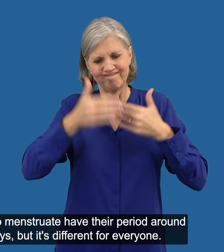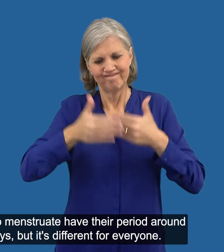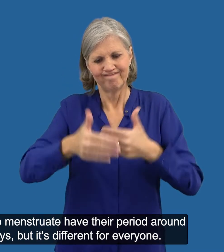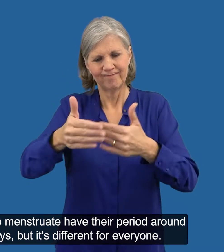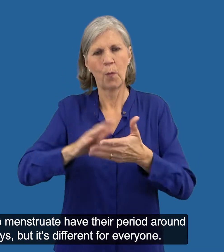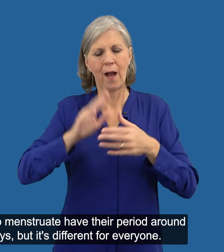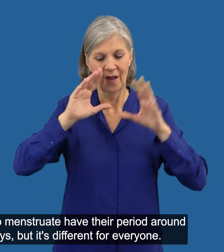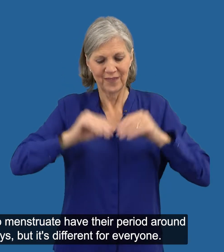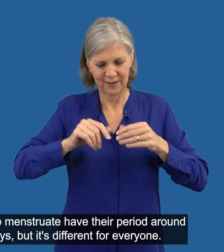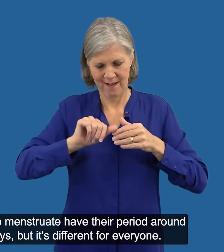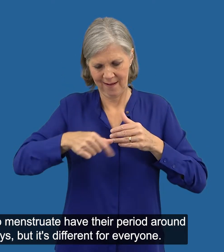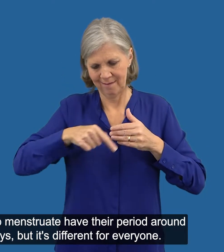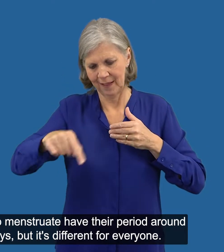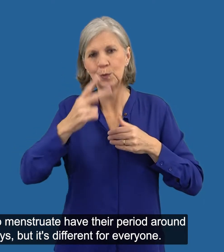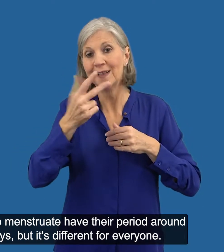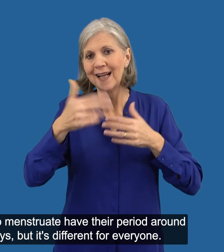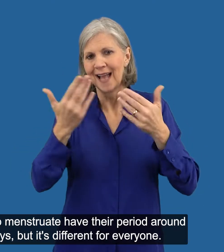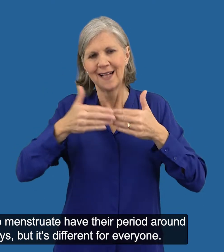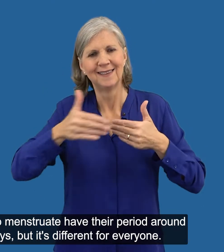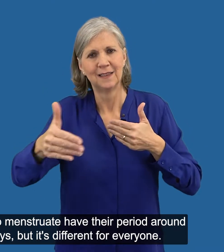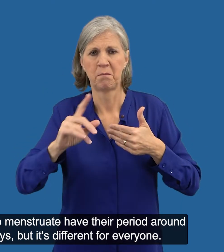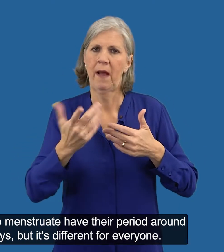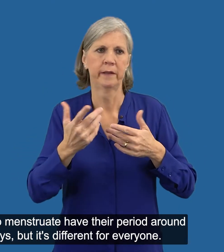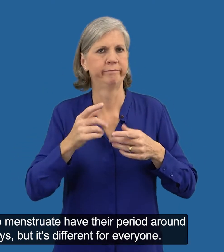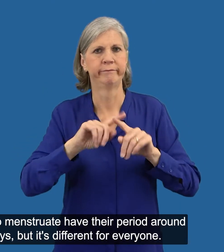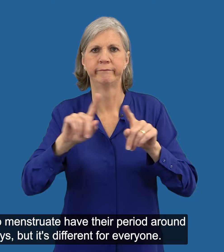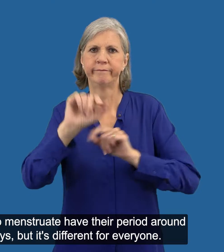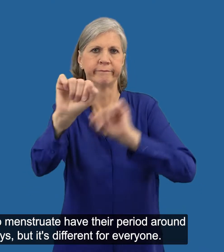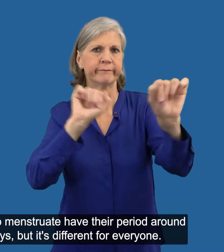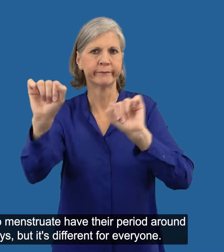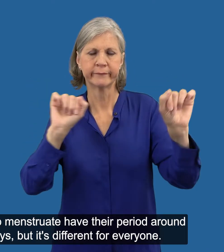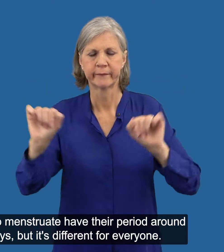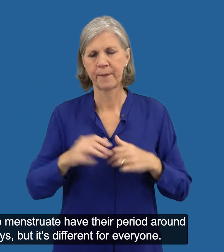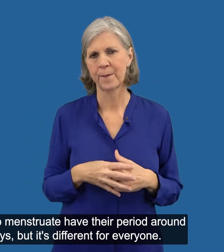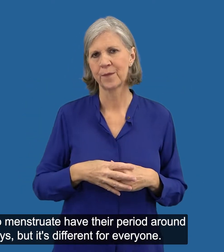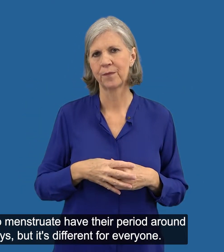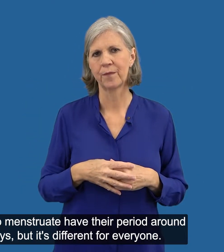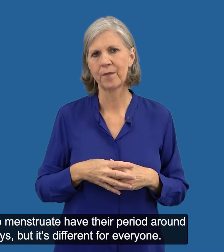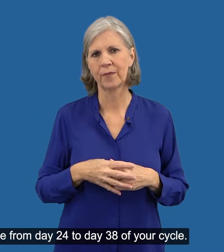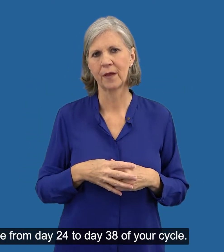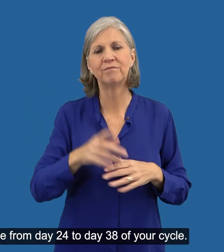Most people who menstruate have their period around every 28 days, but it's different for everyone.